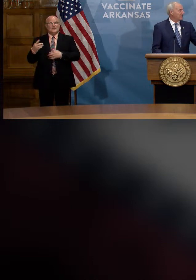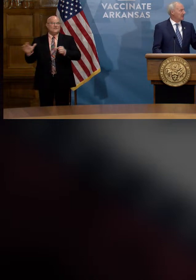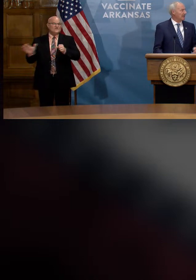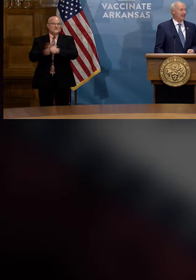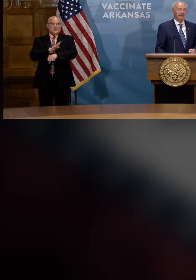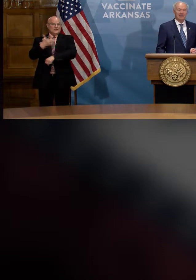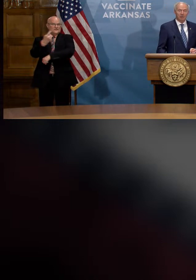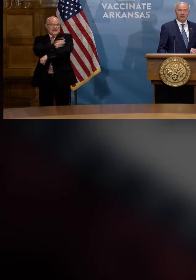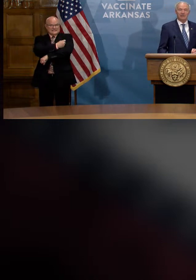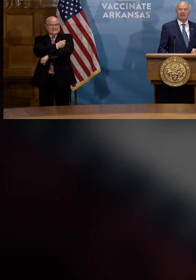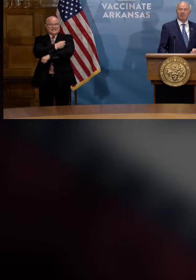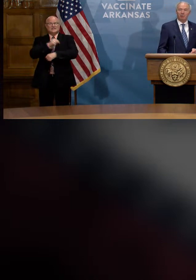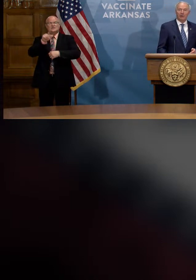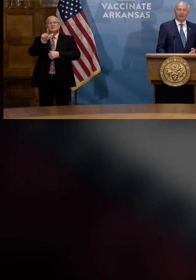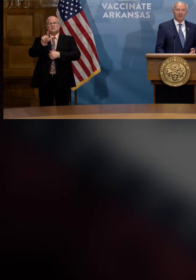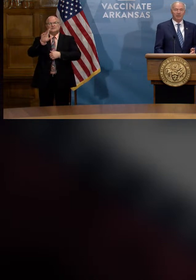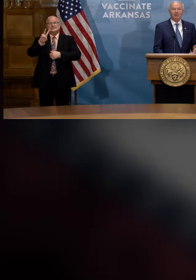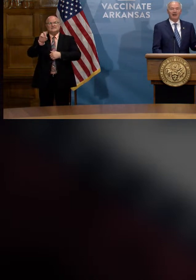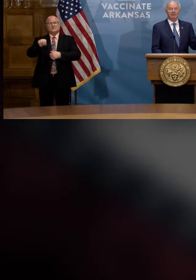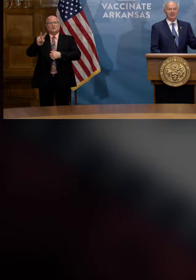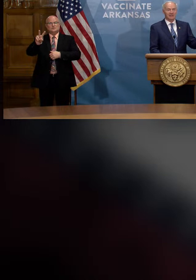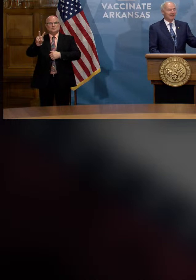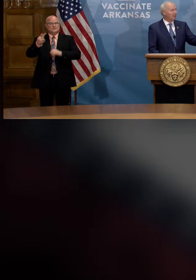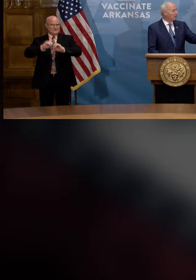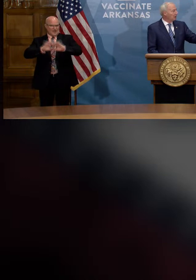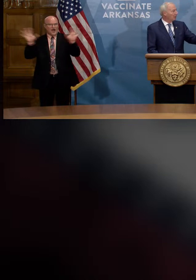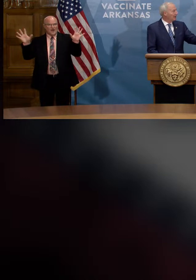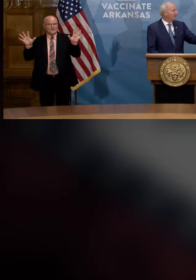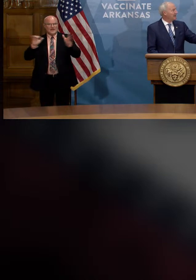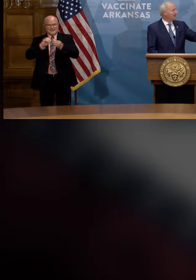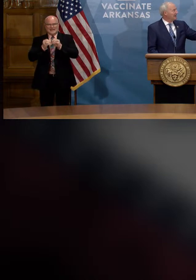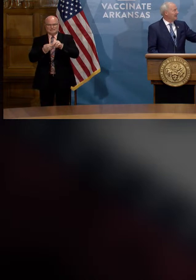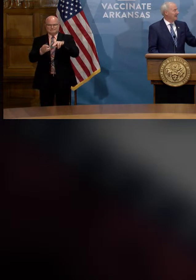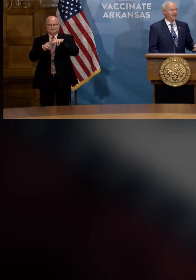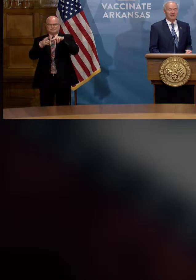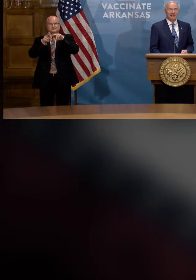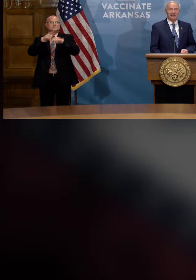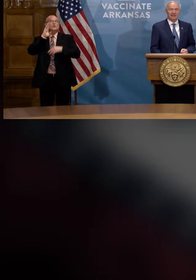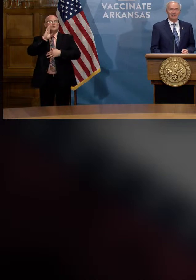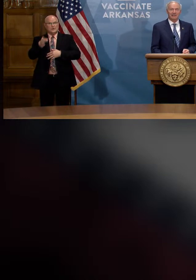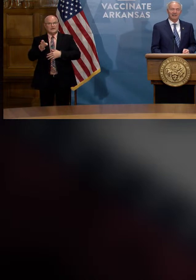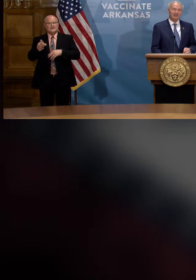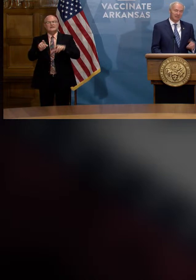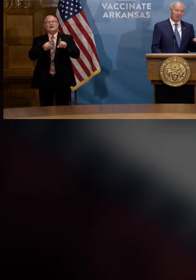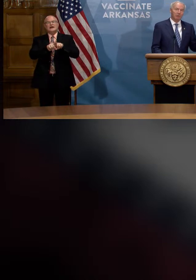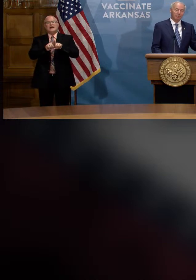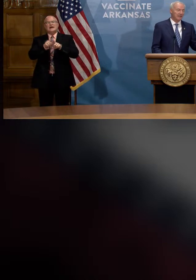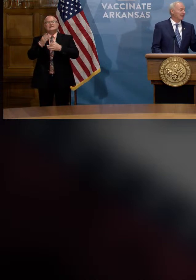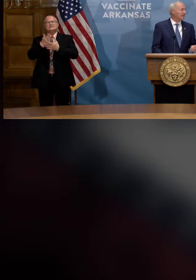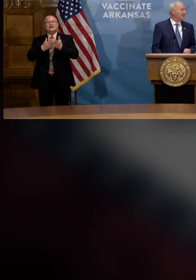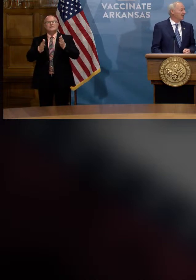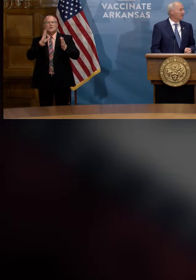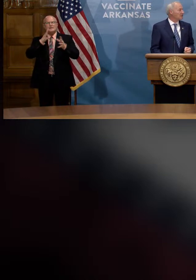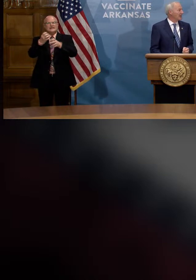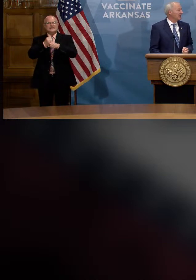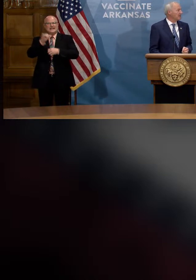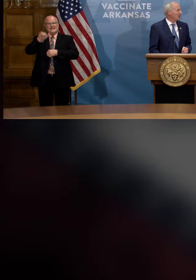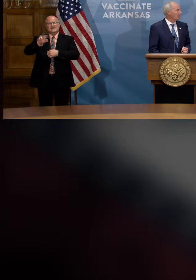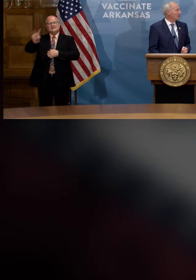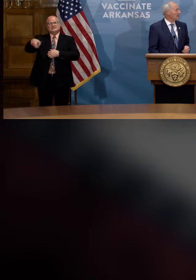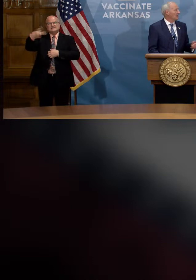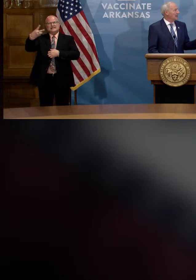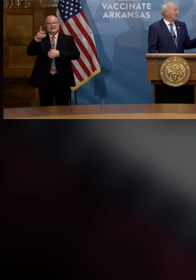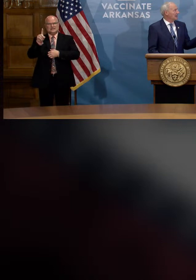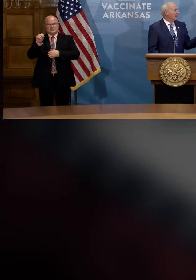fully vaccinated at 27.2. Obviously, that will go up as they get, some of them will be getting their